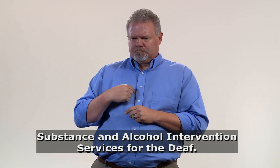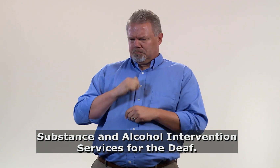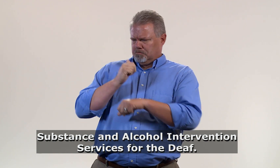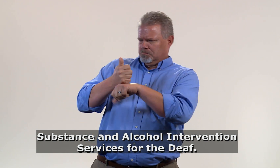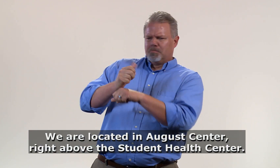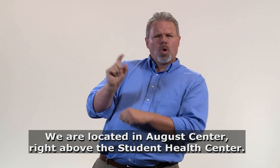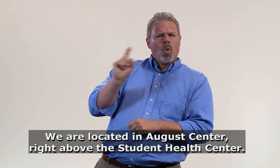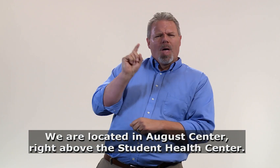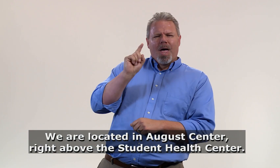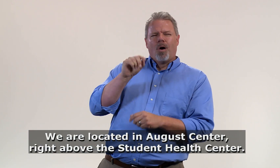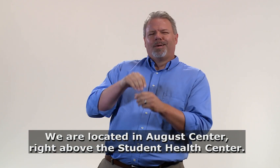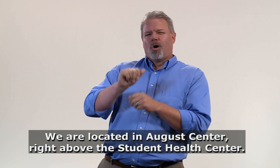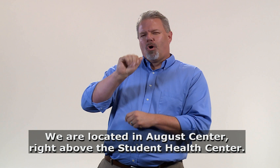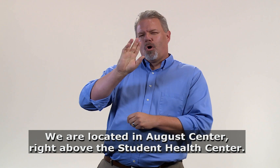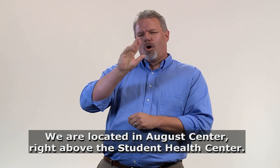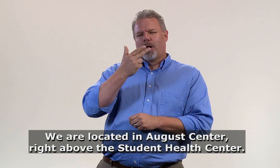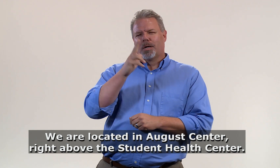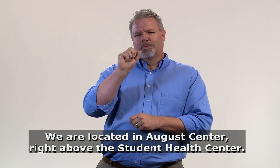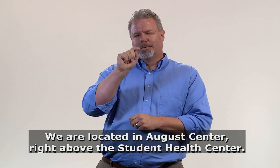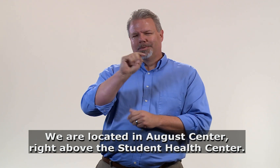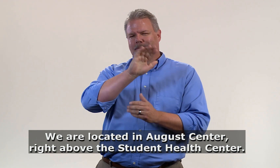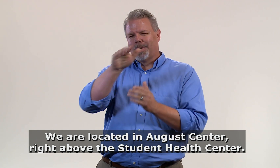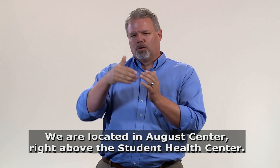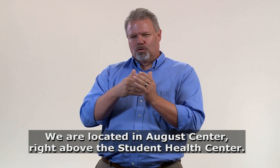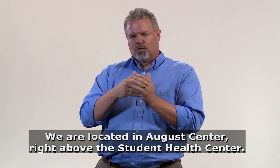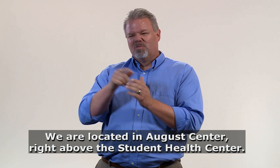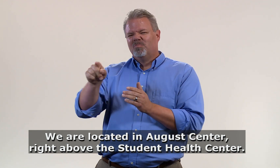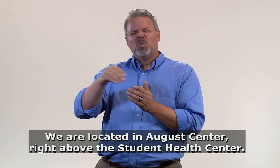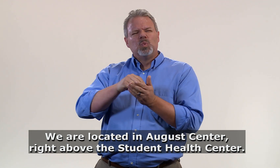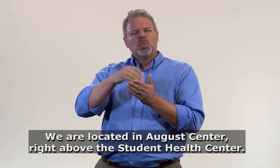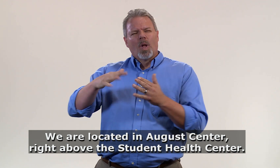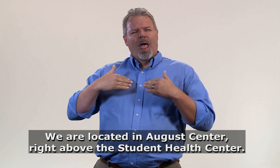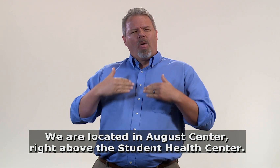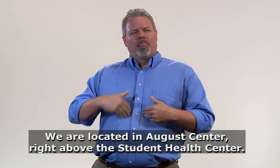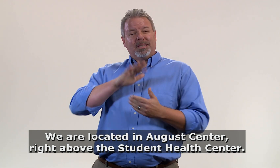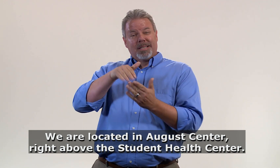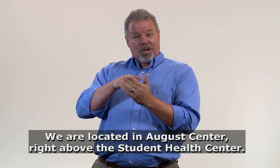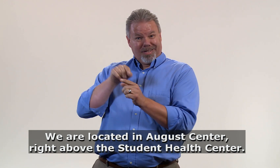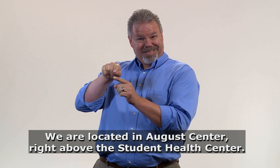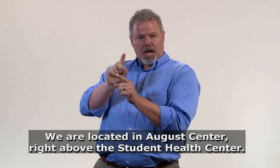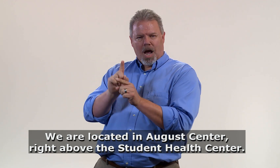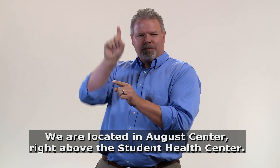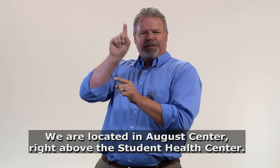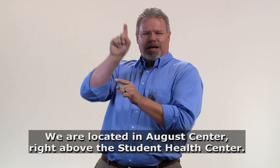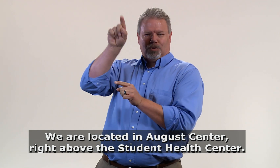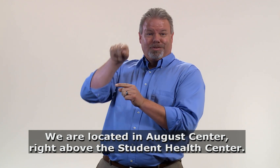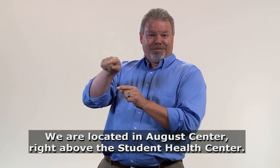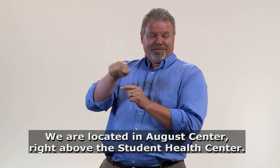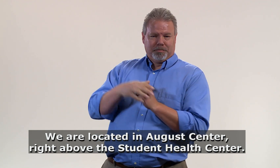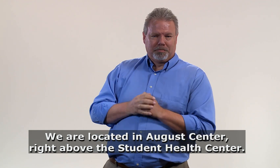Deaf. We are located in the August Center, right above the Student Health Center.